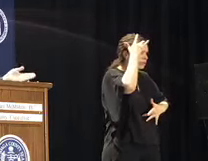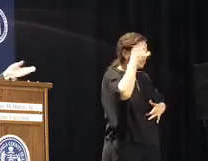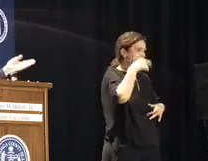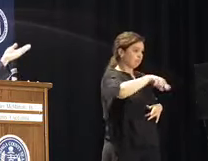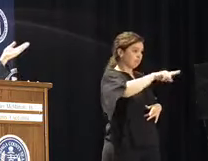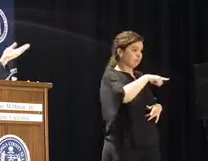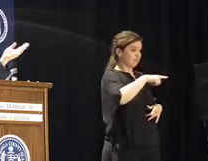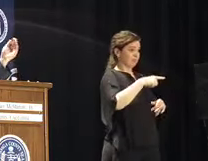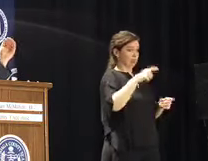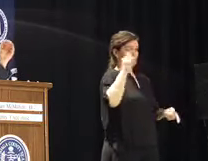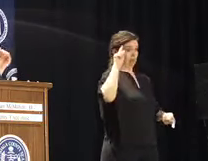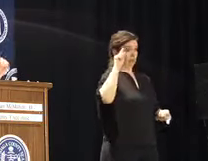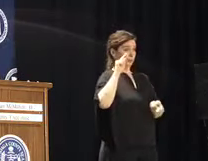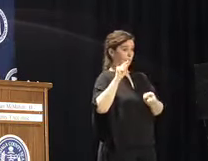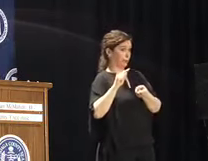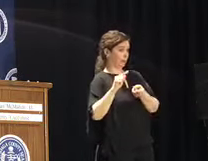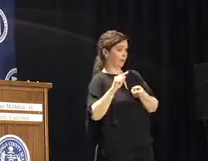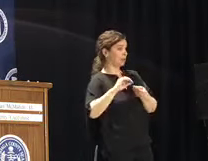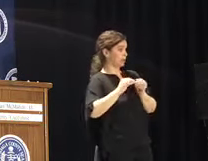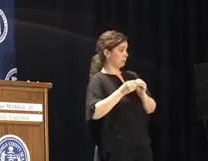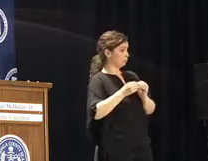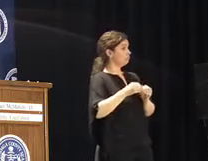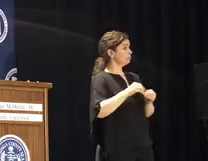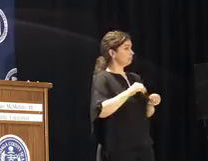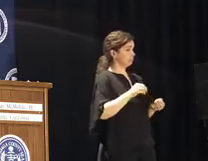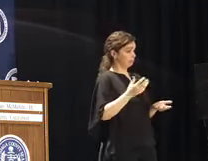situation. Some days the percentages go up, some days they go down.